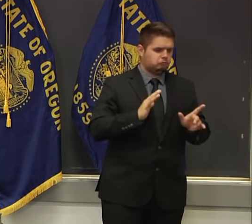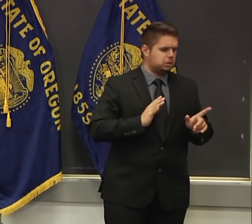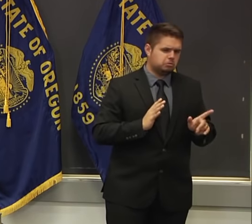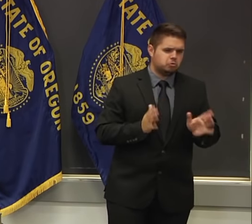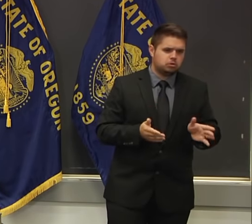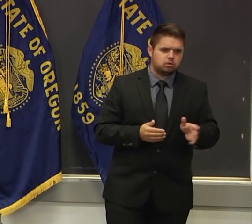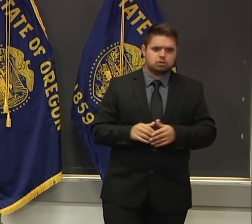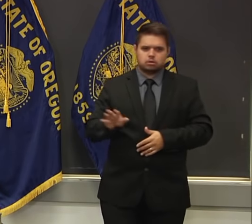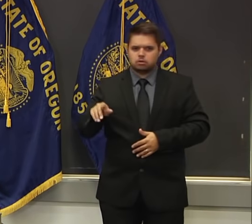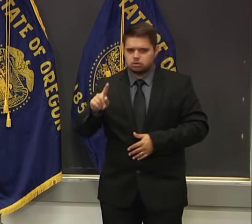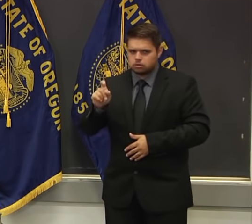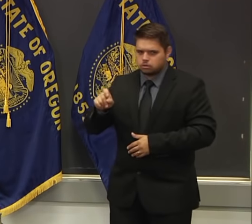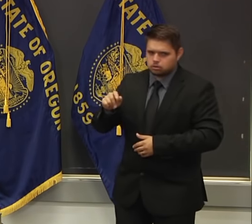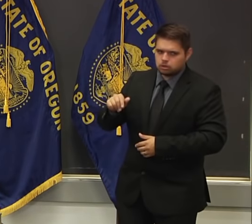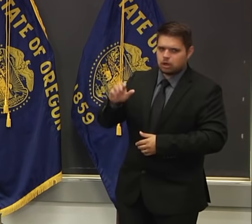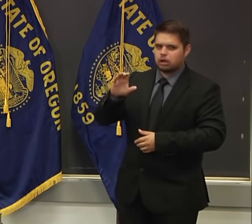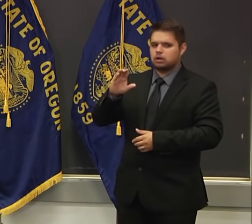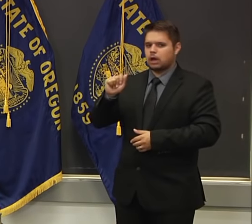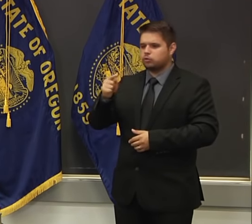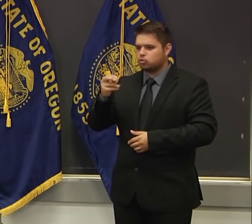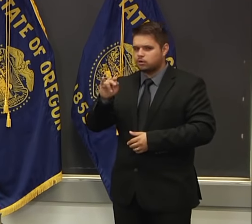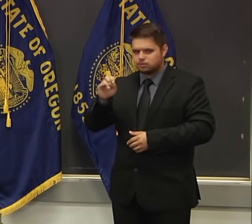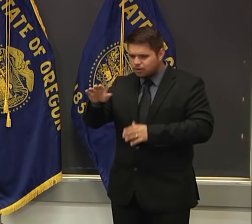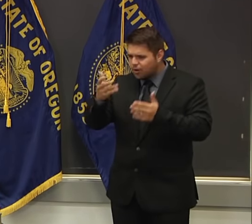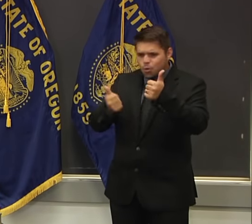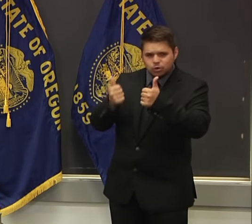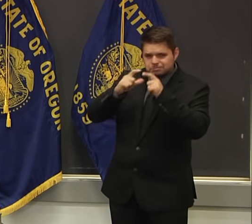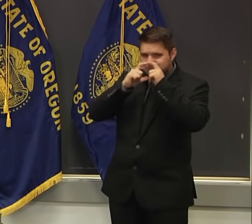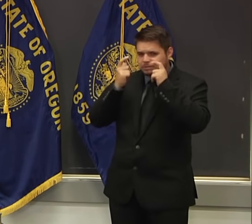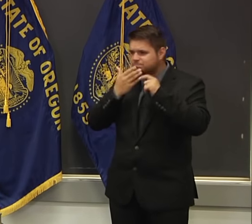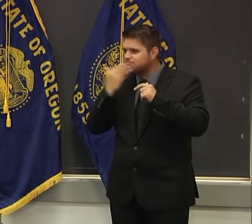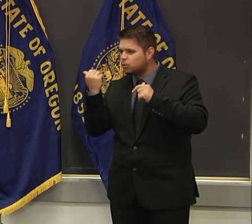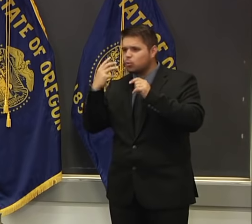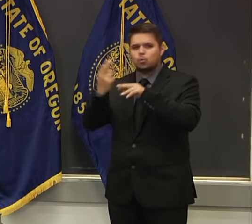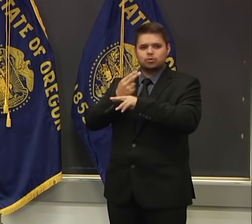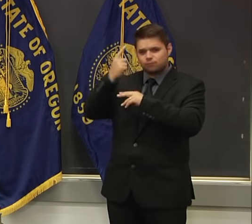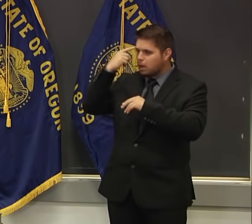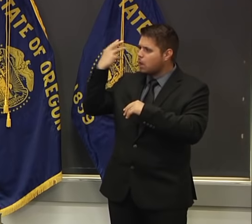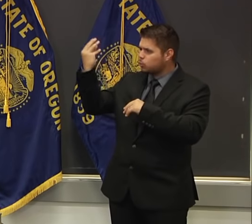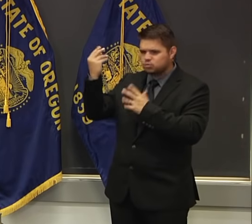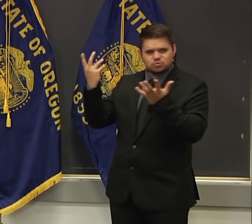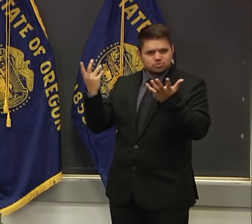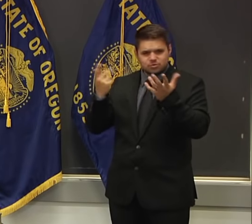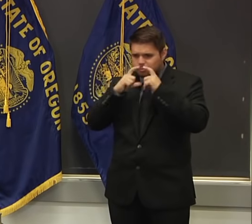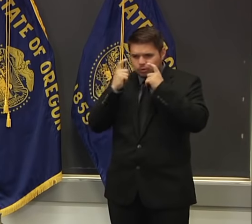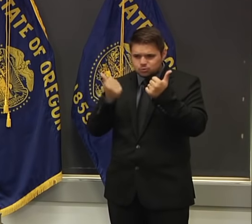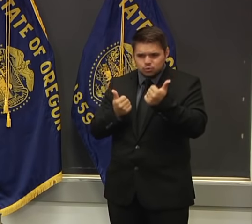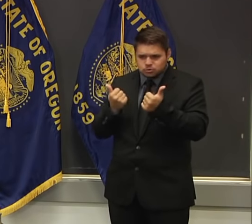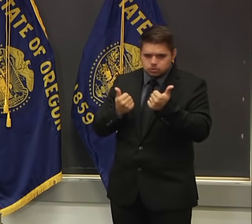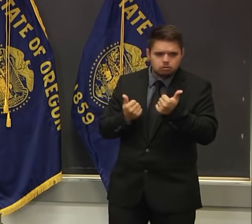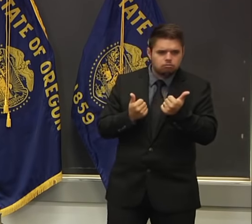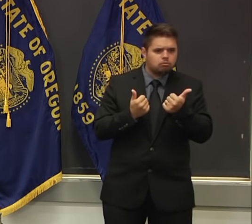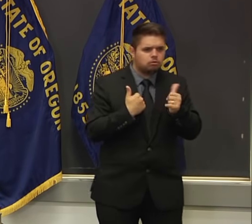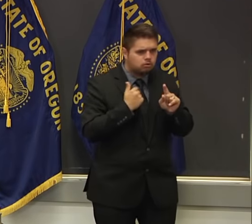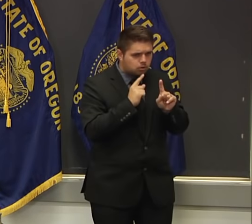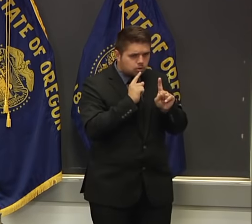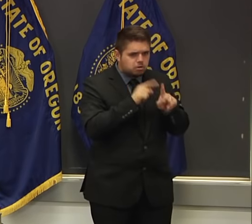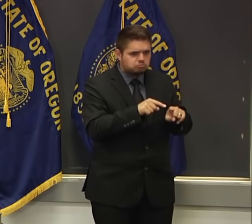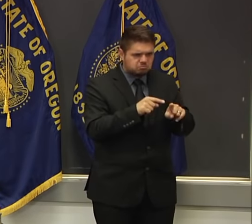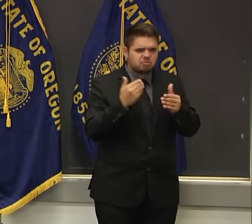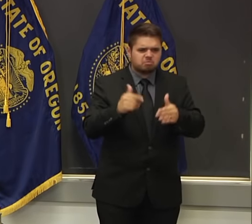best mask for folks that have to work outside? So I will turn that over to my colleague Michael from